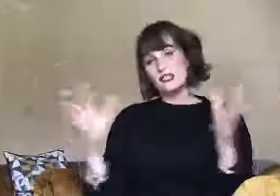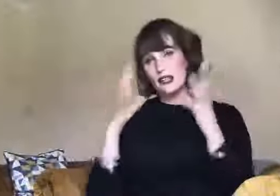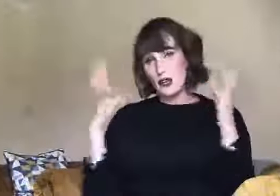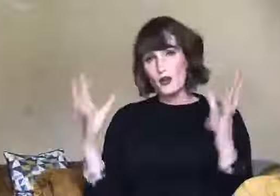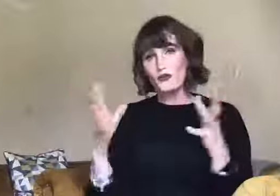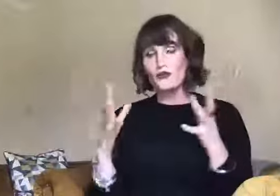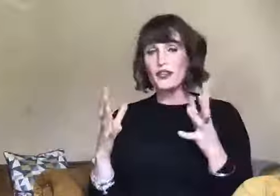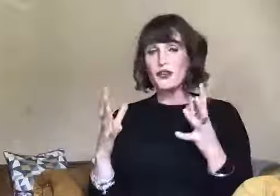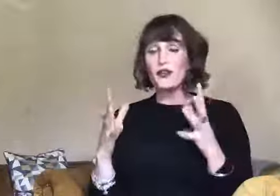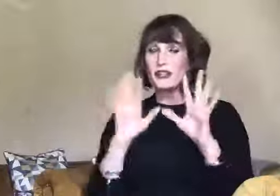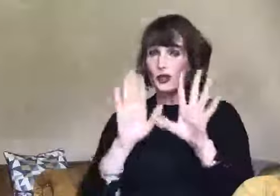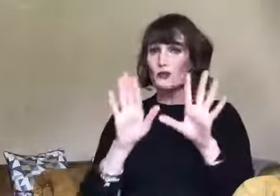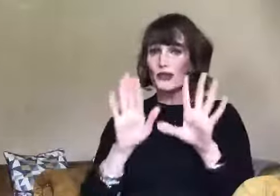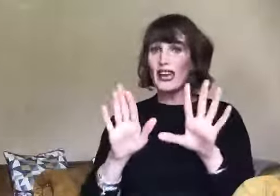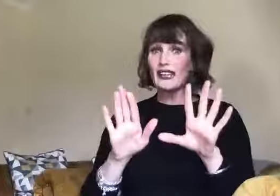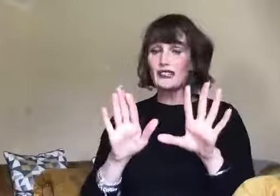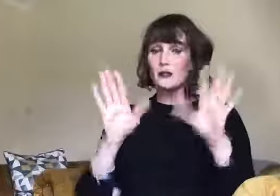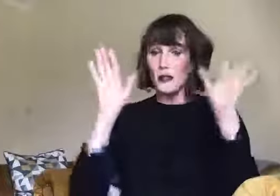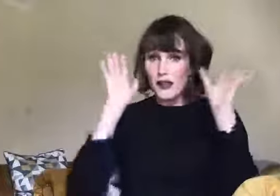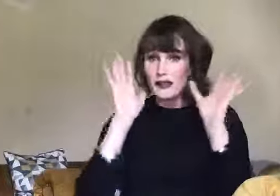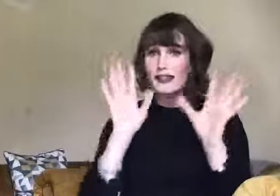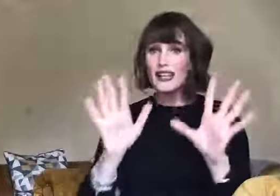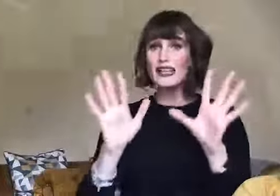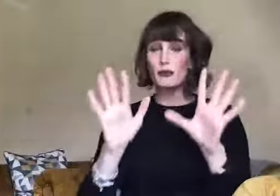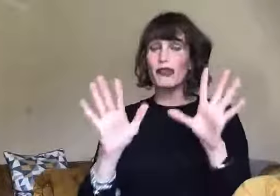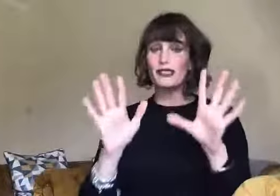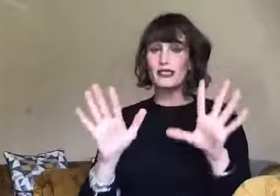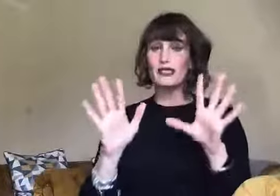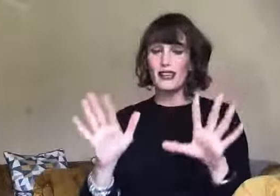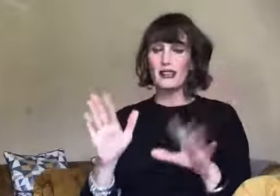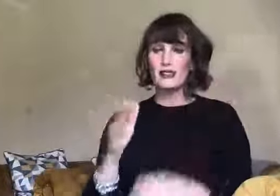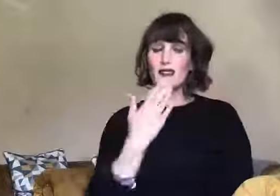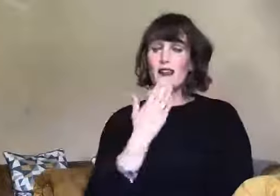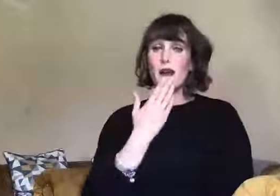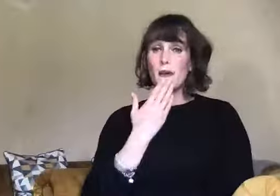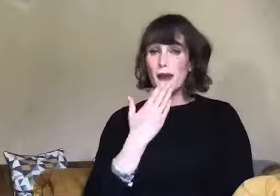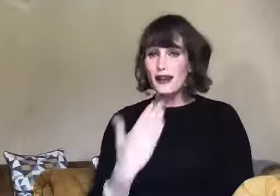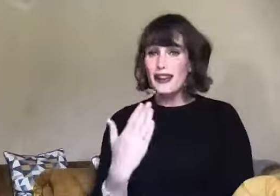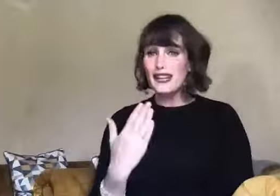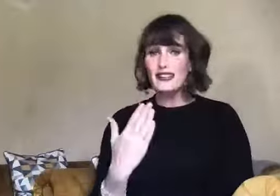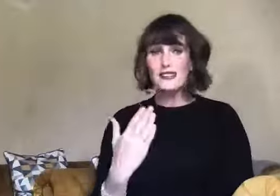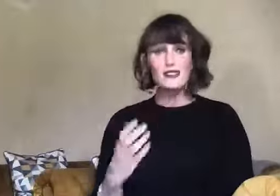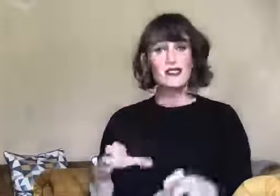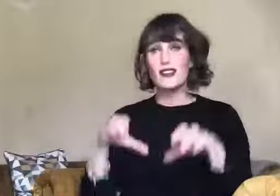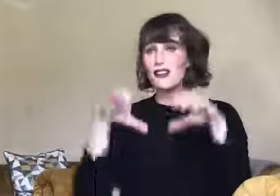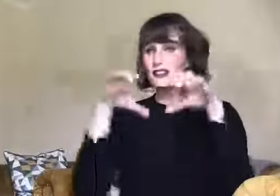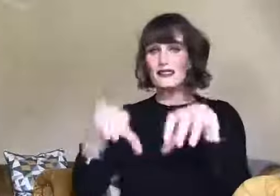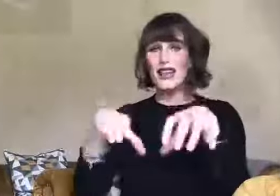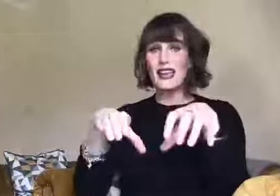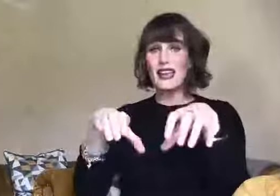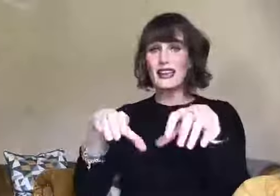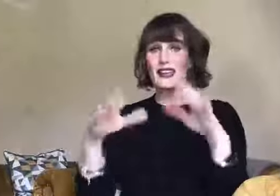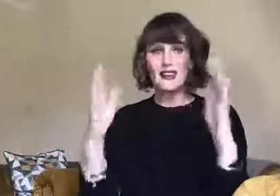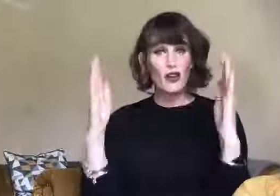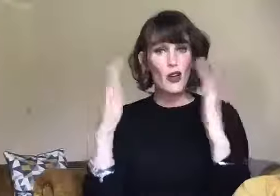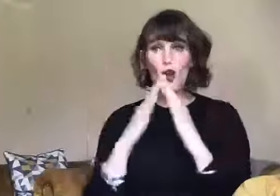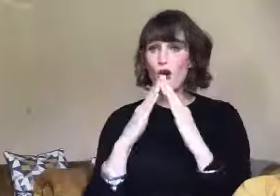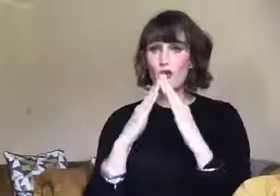like an overview. And don't forget, please practice this. Please stay